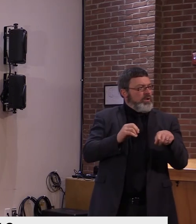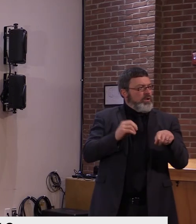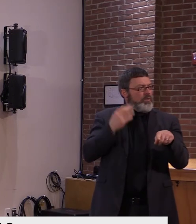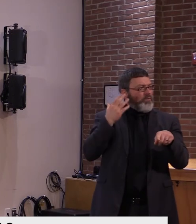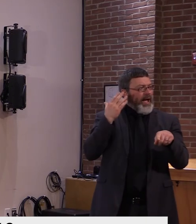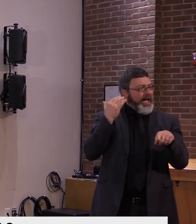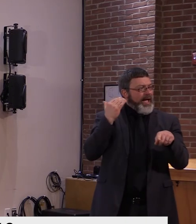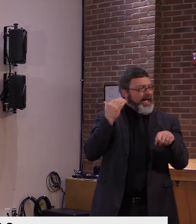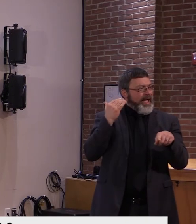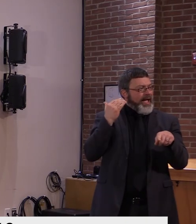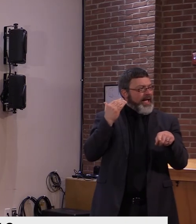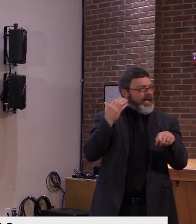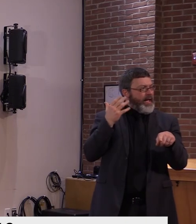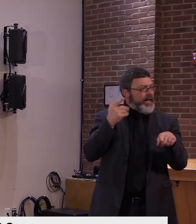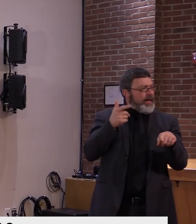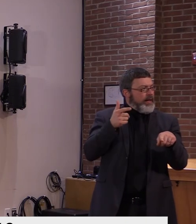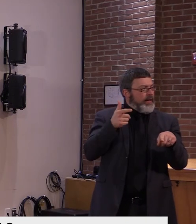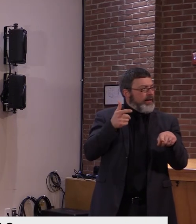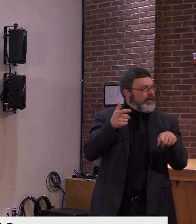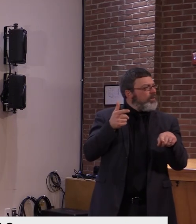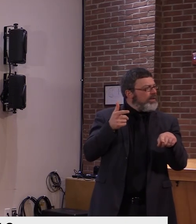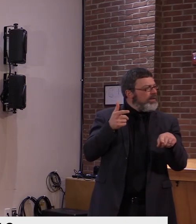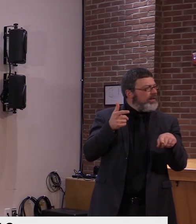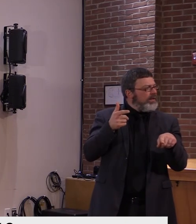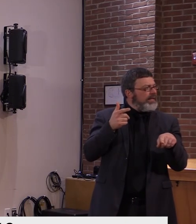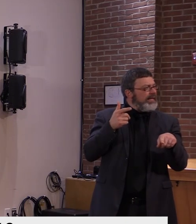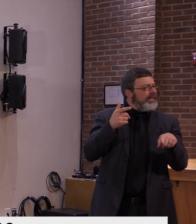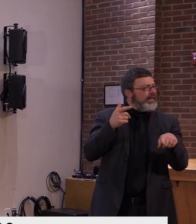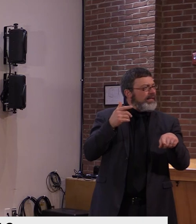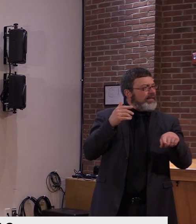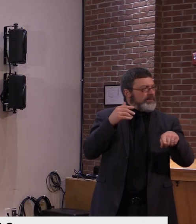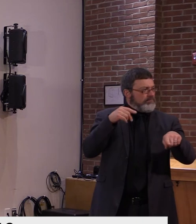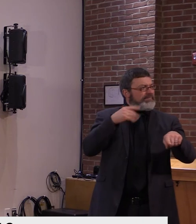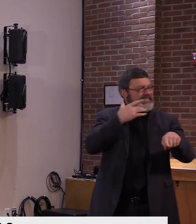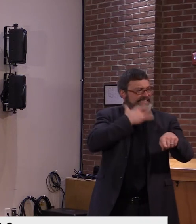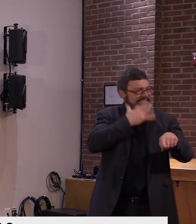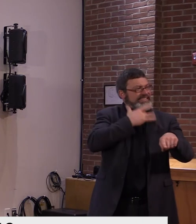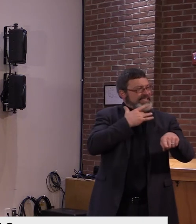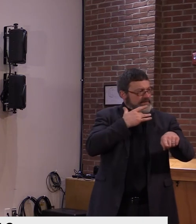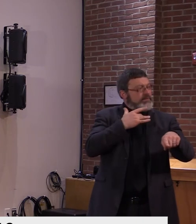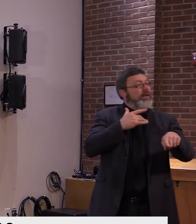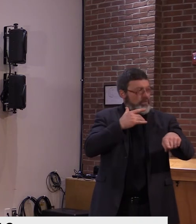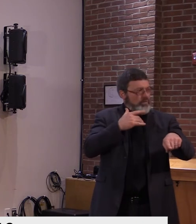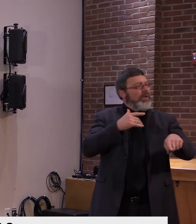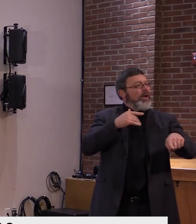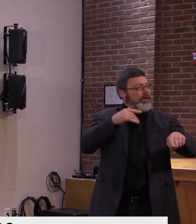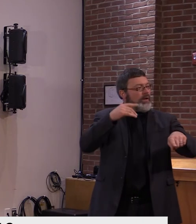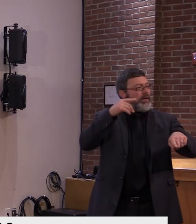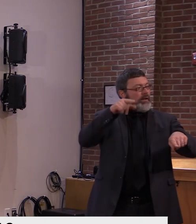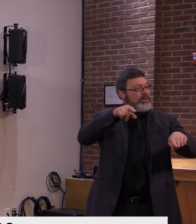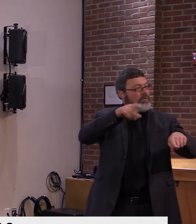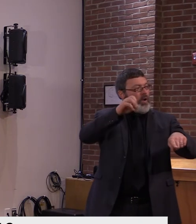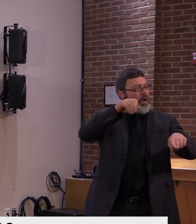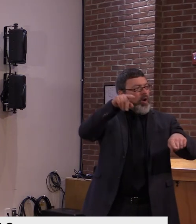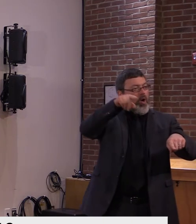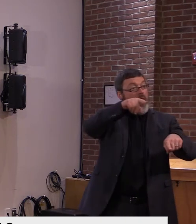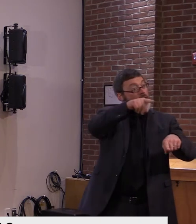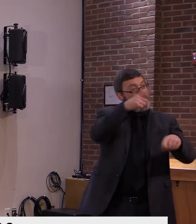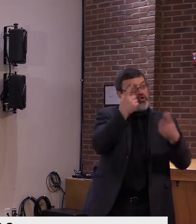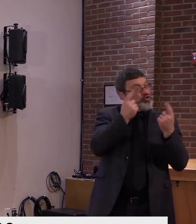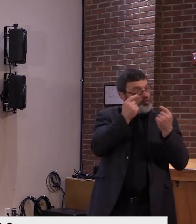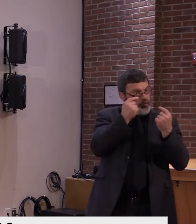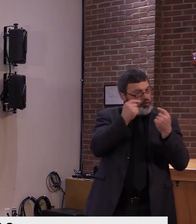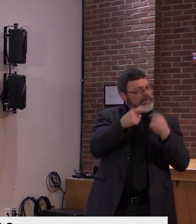Yes, it seems to me when we have an outbreak within this facility,